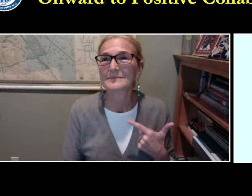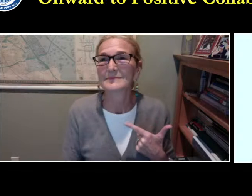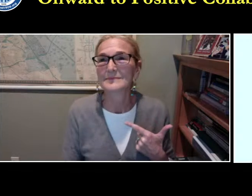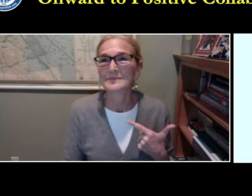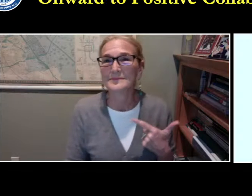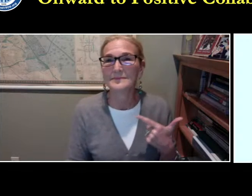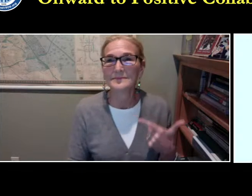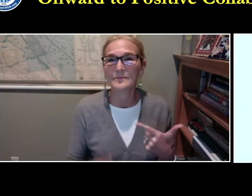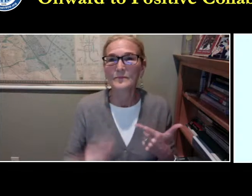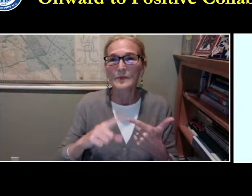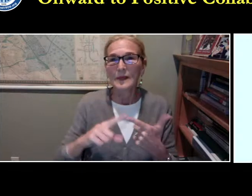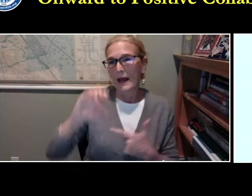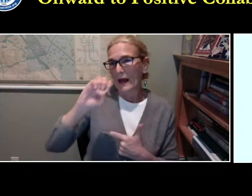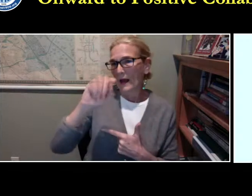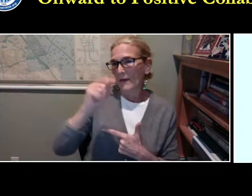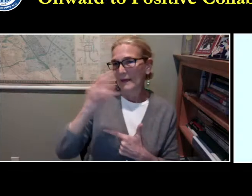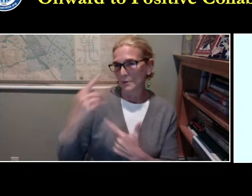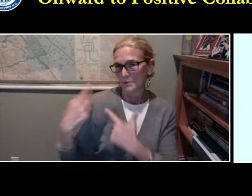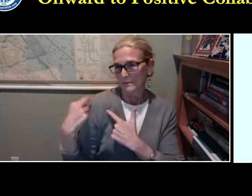children.